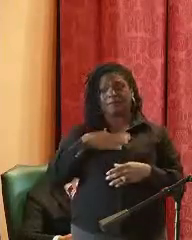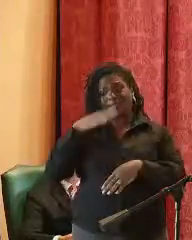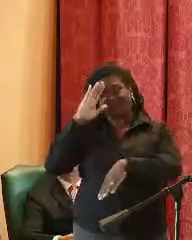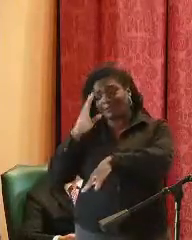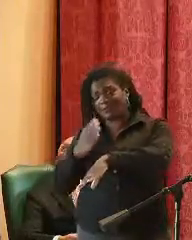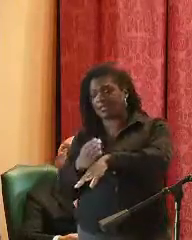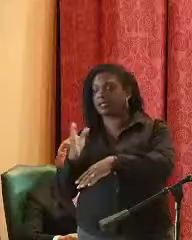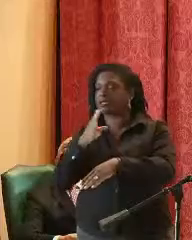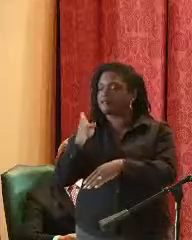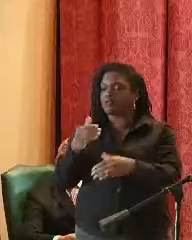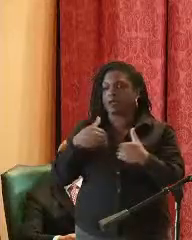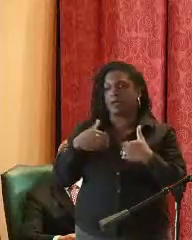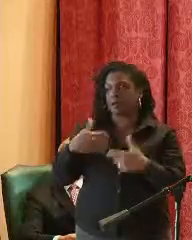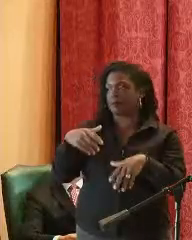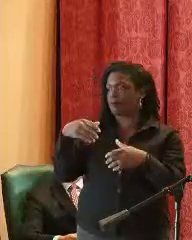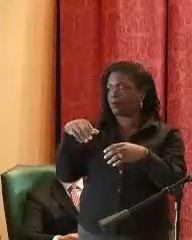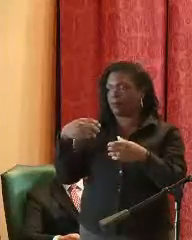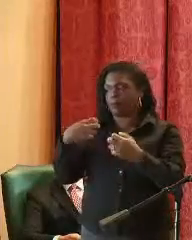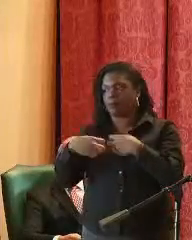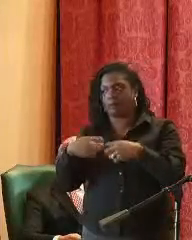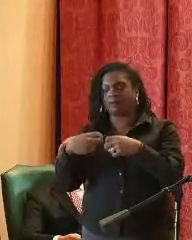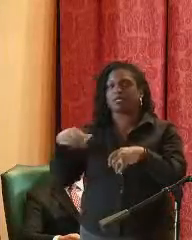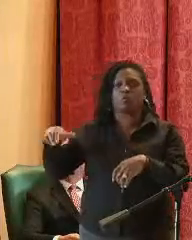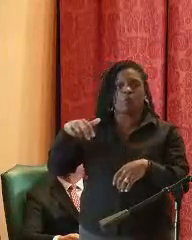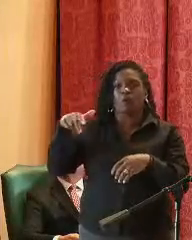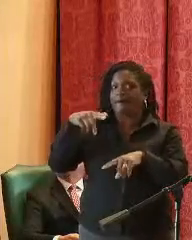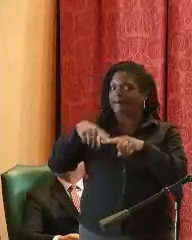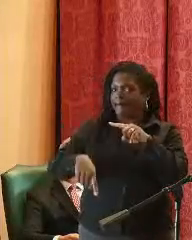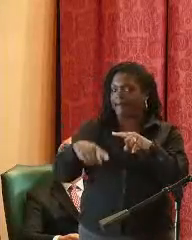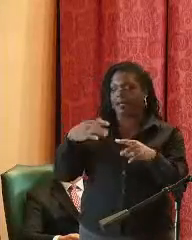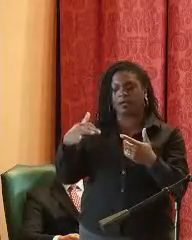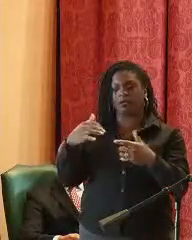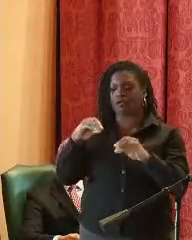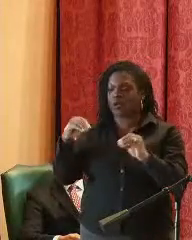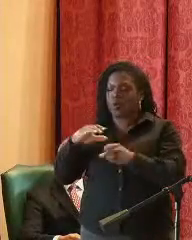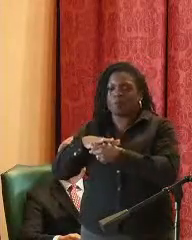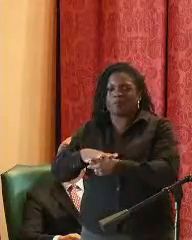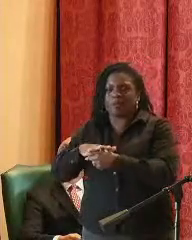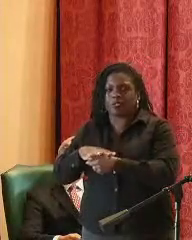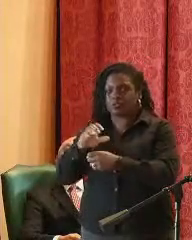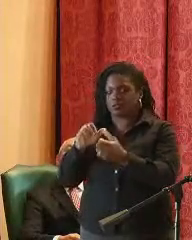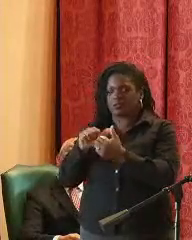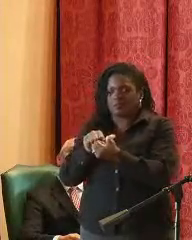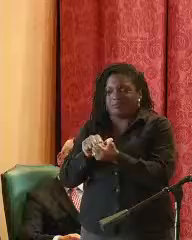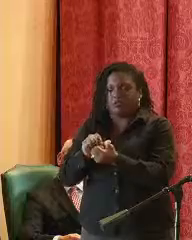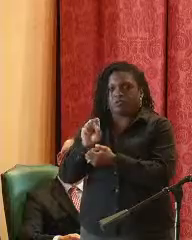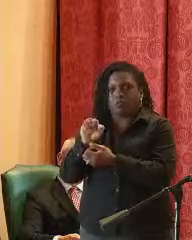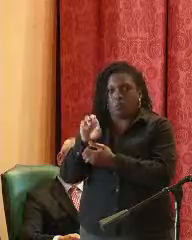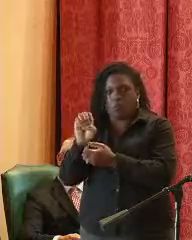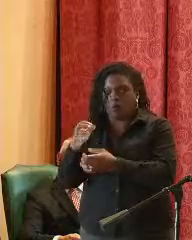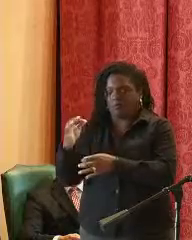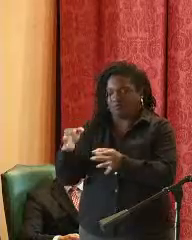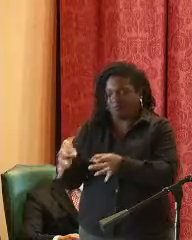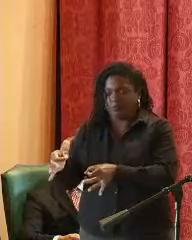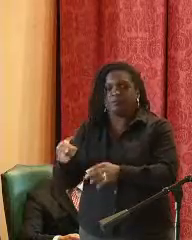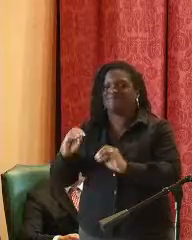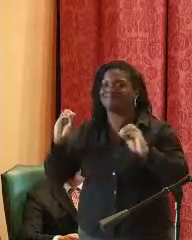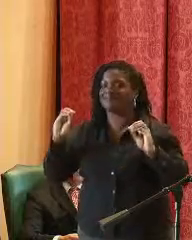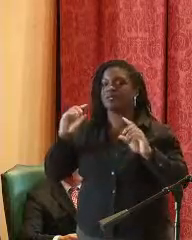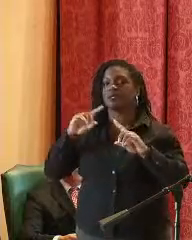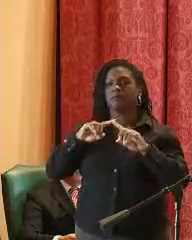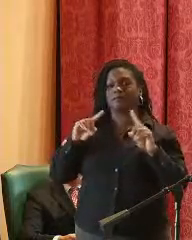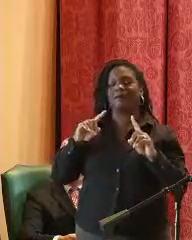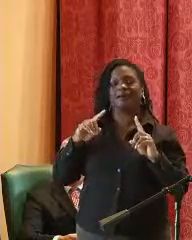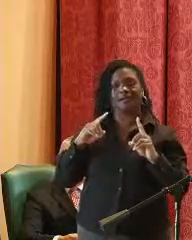pressure sores or any other signs of physical neglect. I am elderly and can only provide a limited amount of support, which